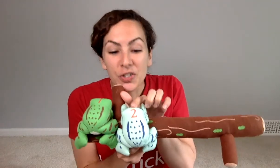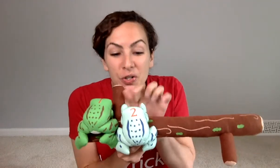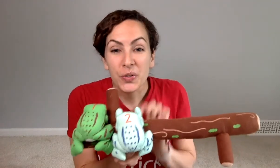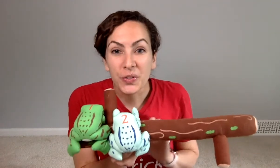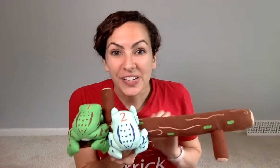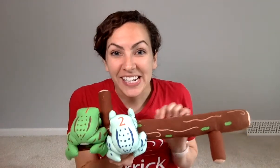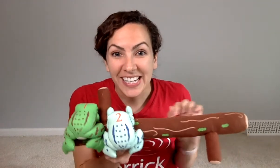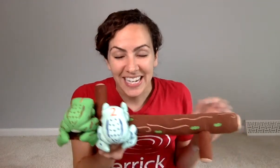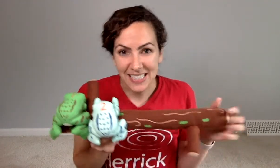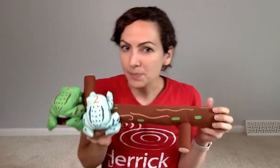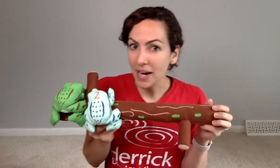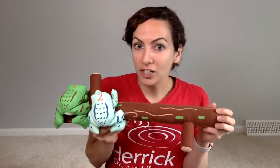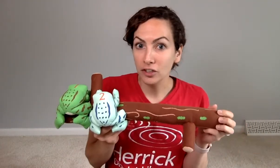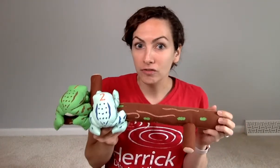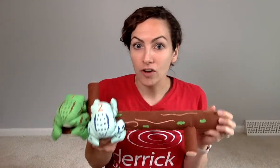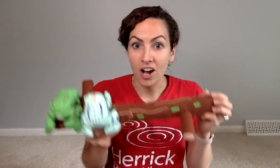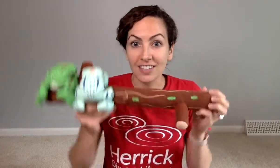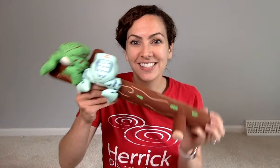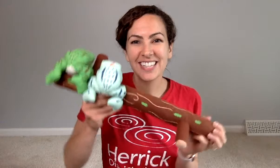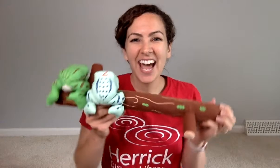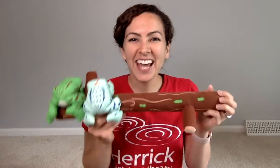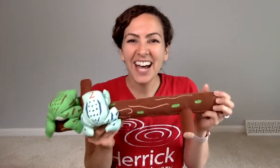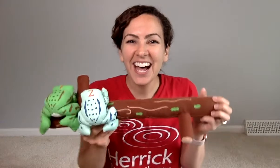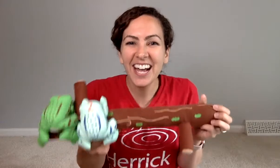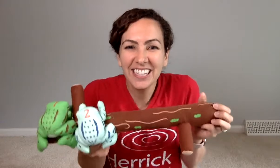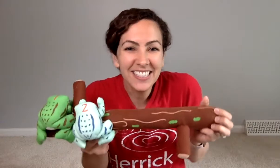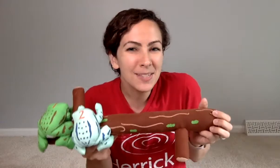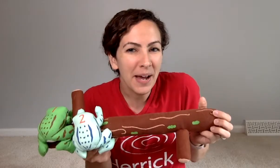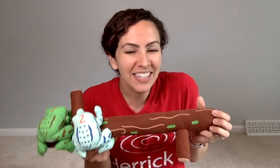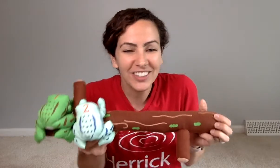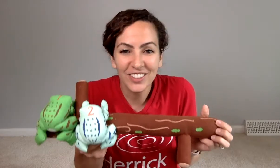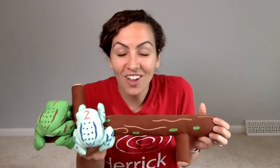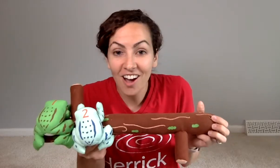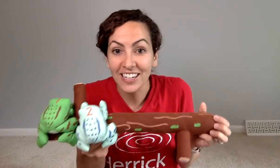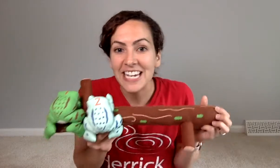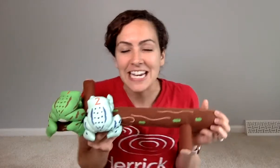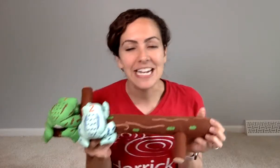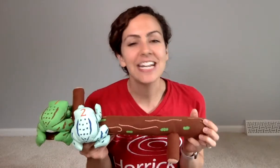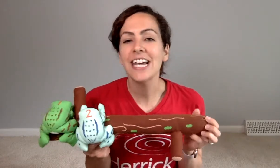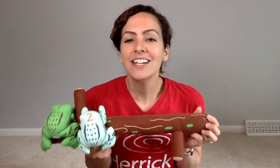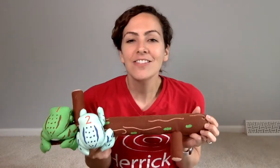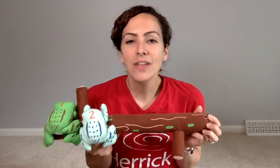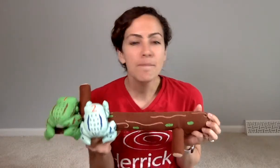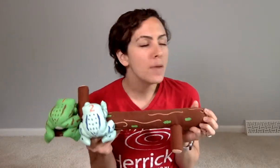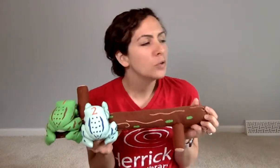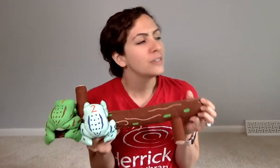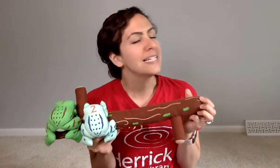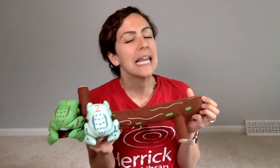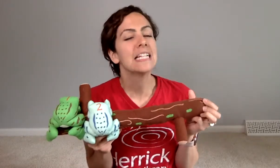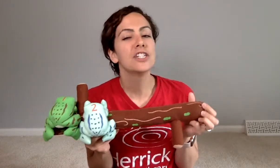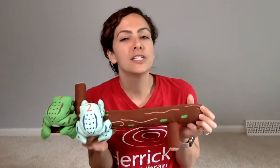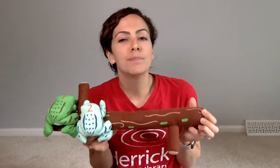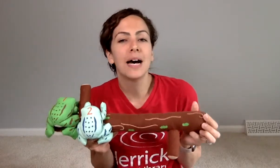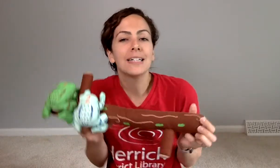2 green and speckled frogs sat on a speckled log, eating the most delicious bugs.